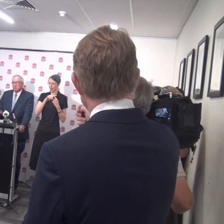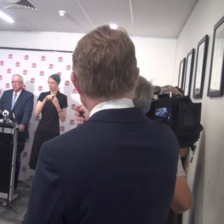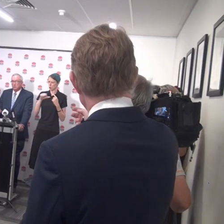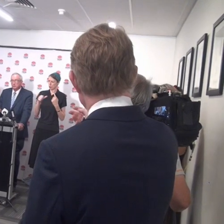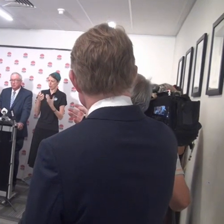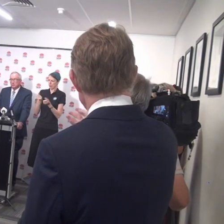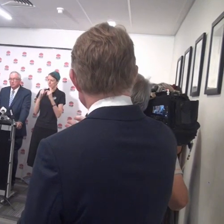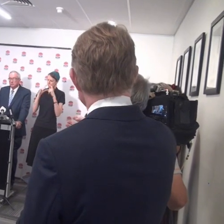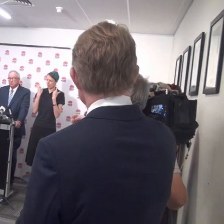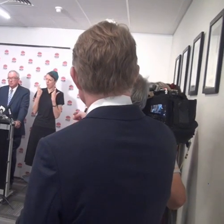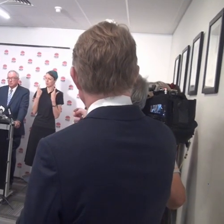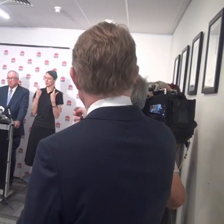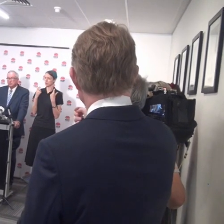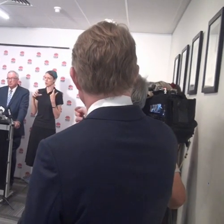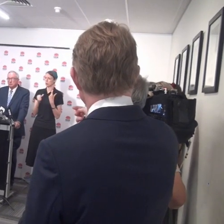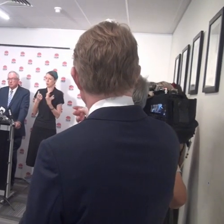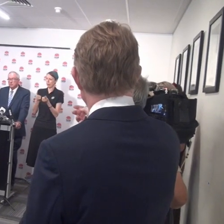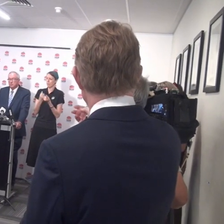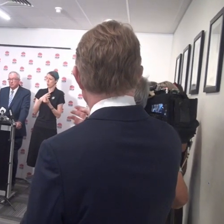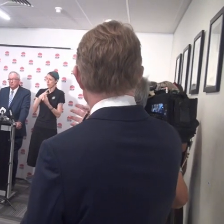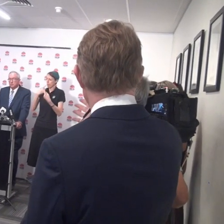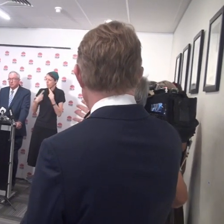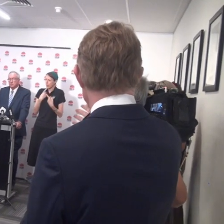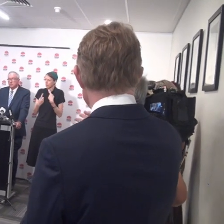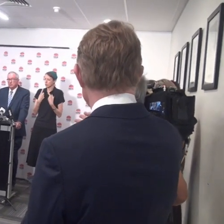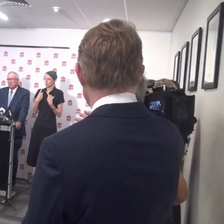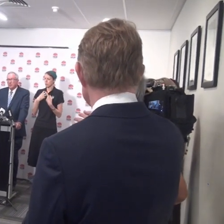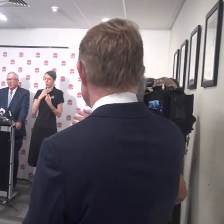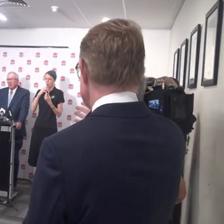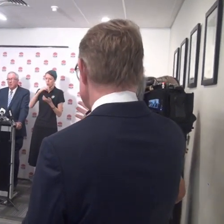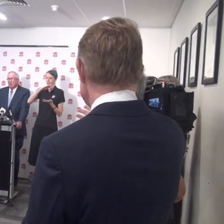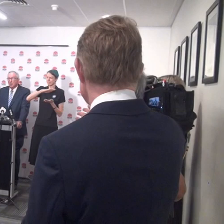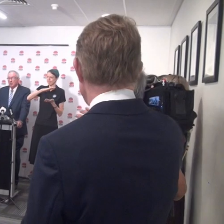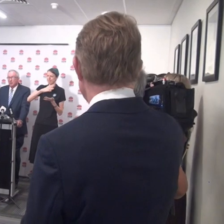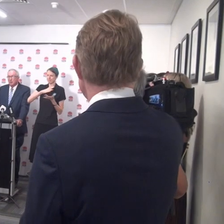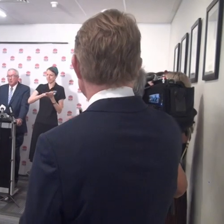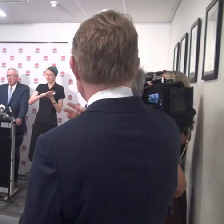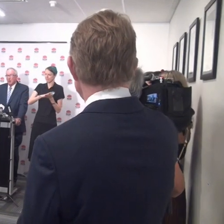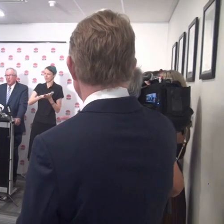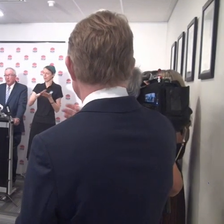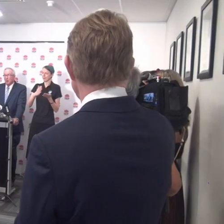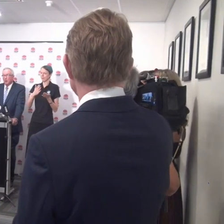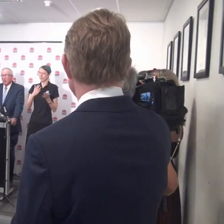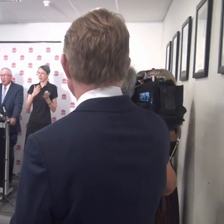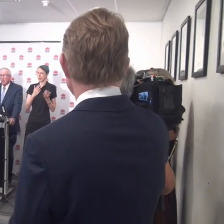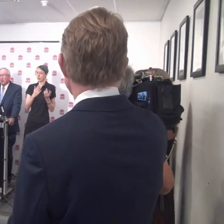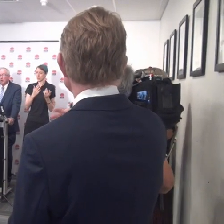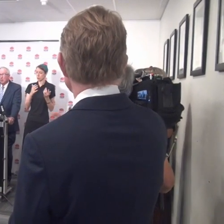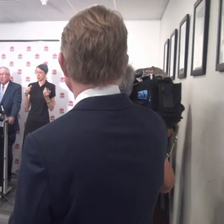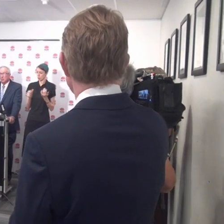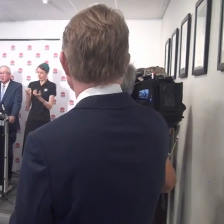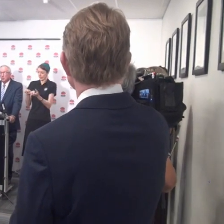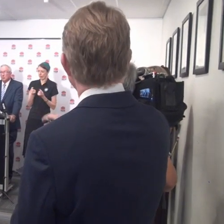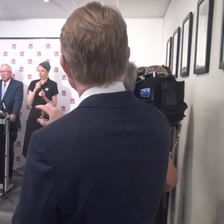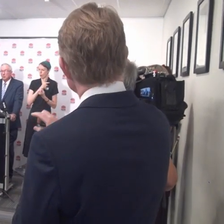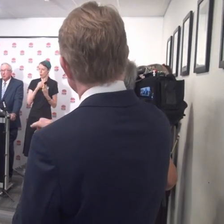masks, further instructions that may come to them, whether there are more hand sanitizers which are in short supply, might be made available to people who are